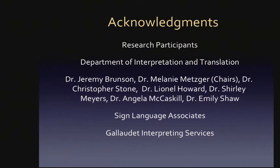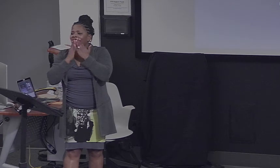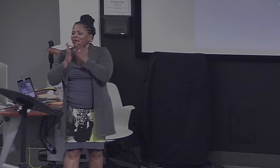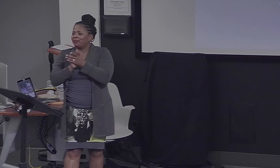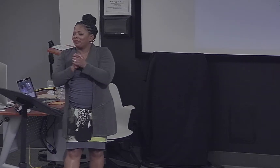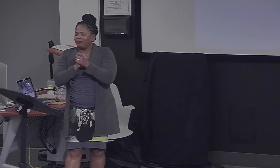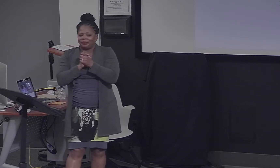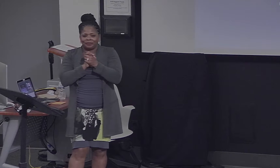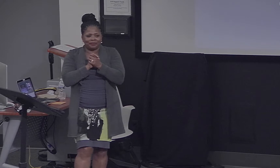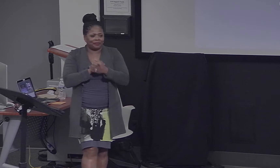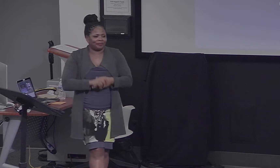Let's reframe the dialogue.